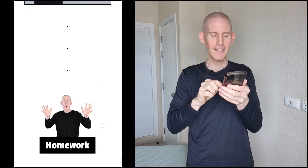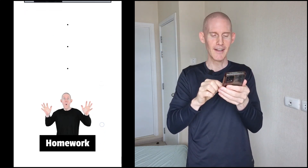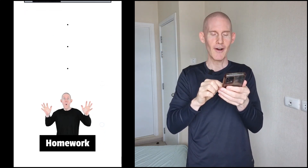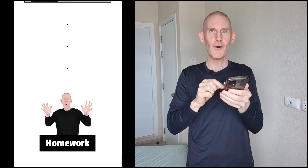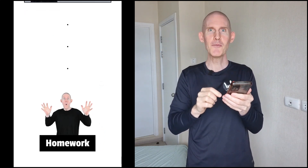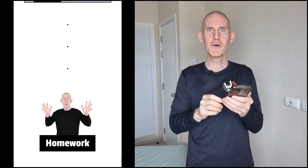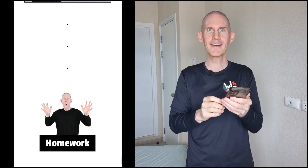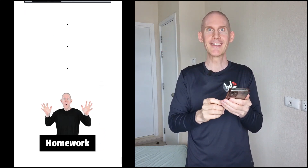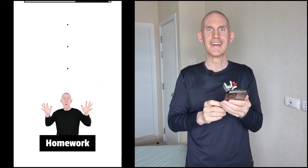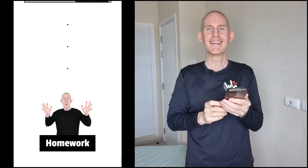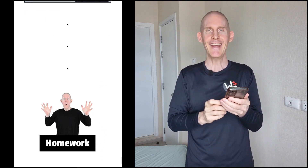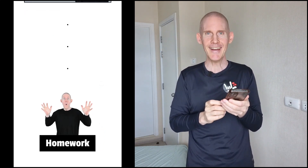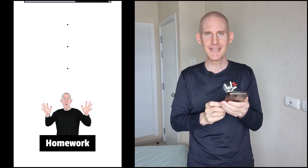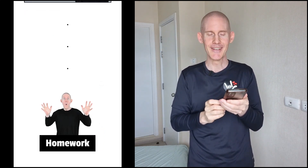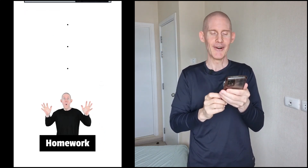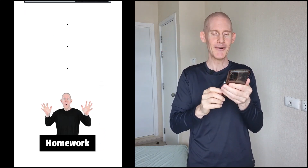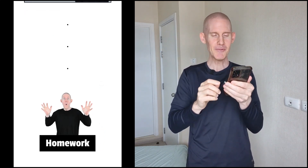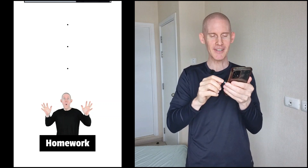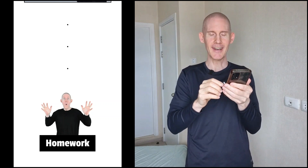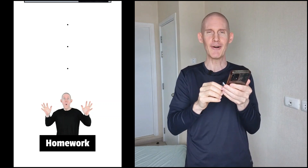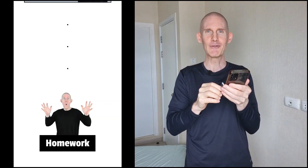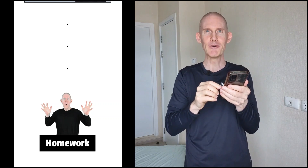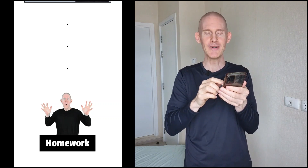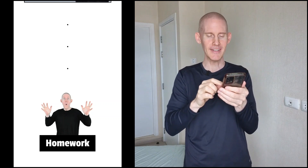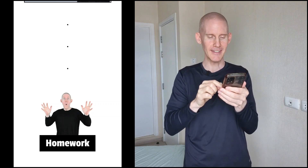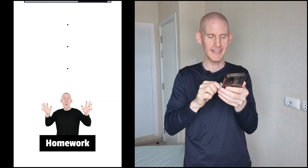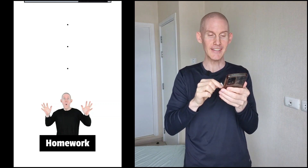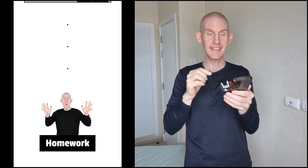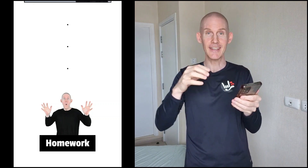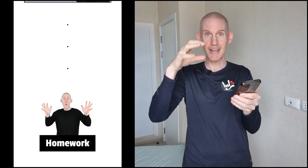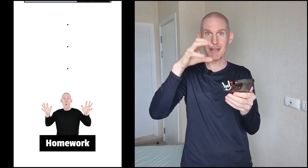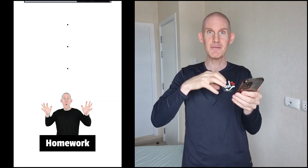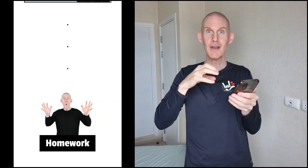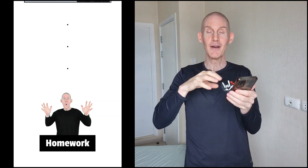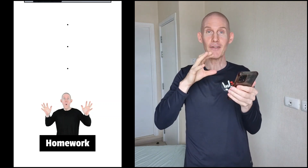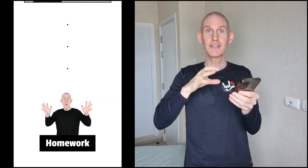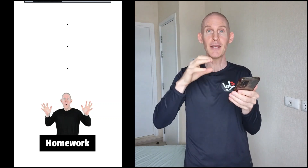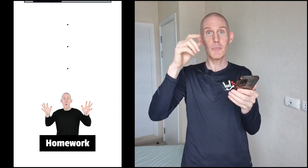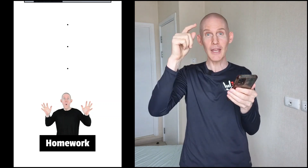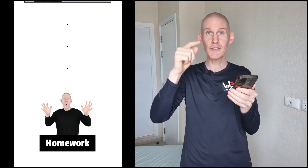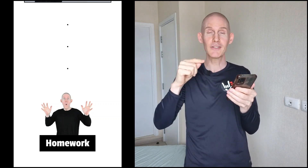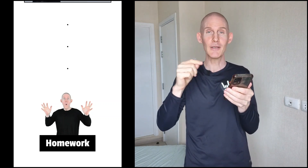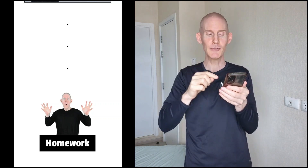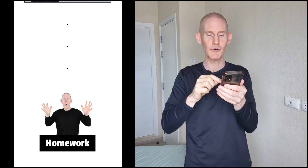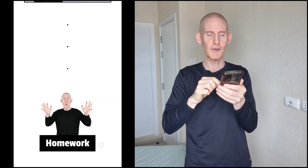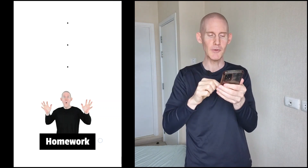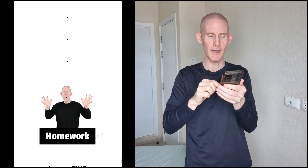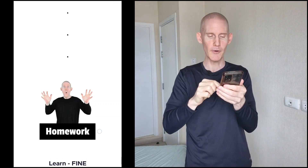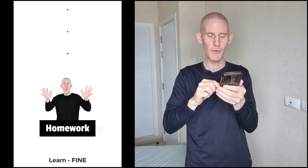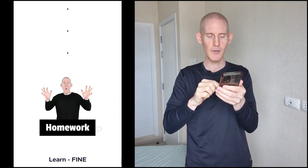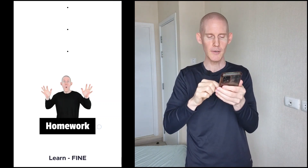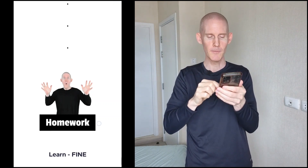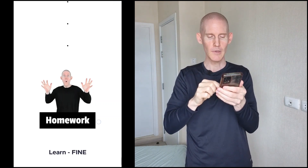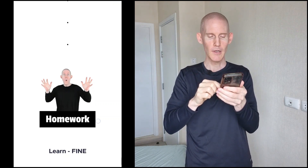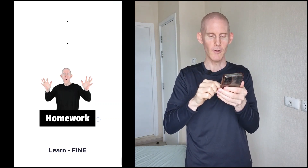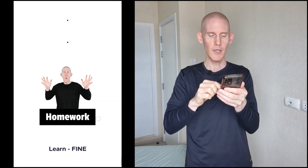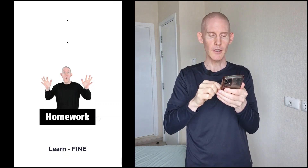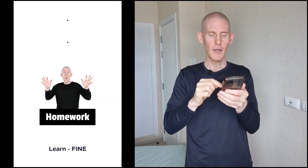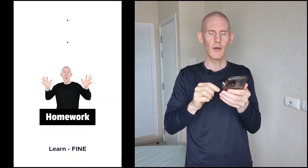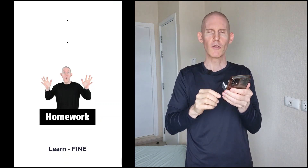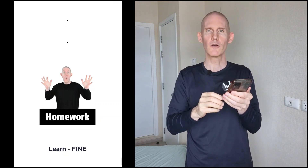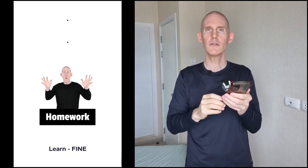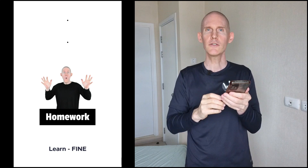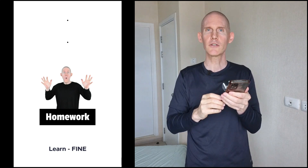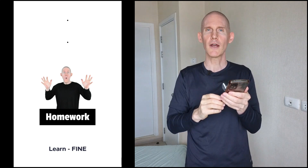All right, homework. Yes, homework. How cool, huh? On the same page, just keep scrolling. We got homework.